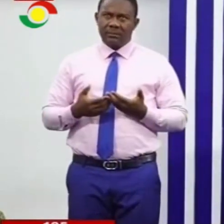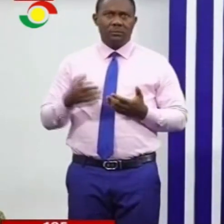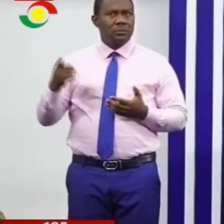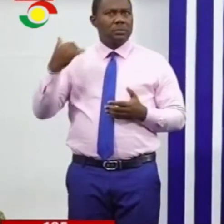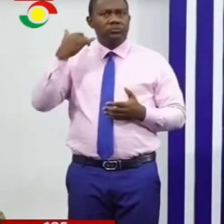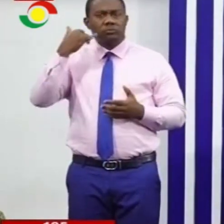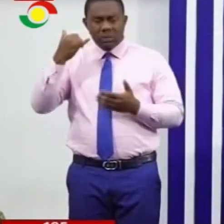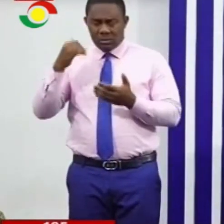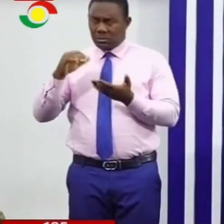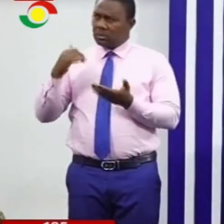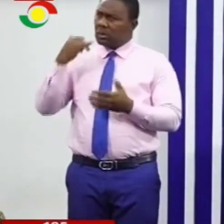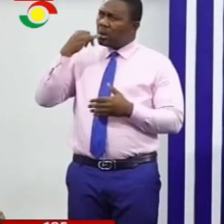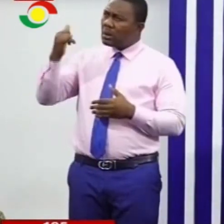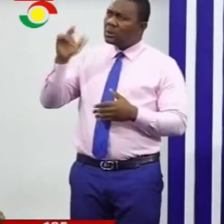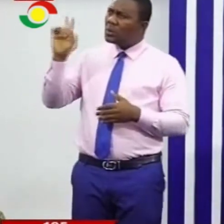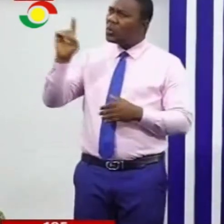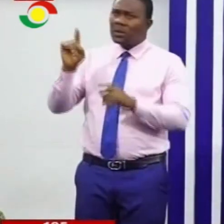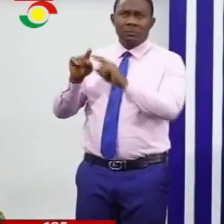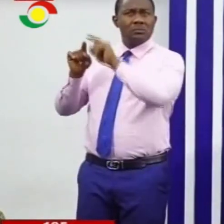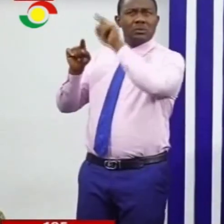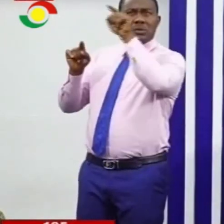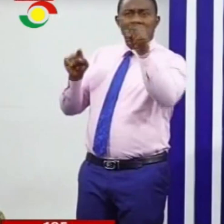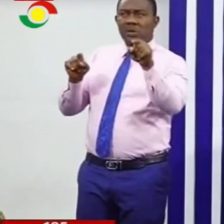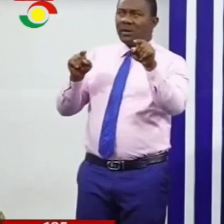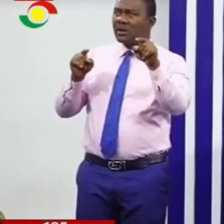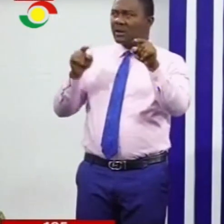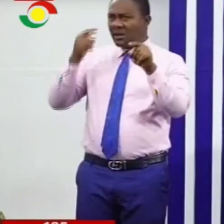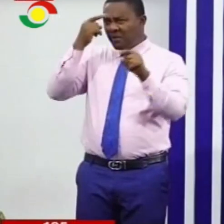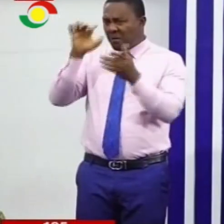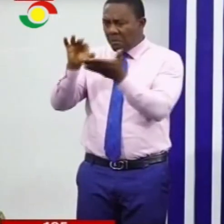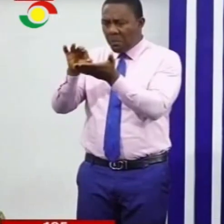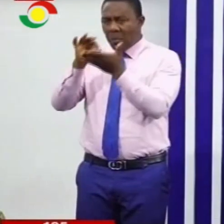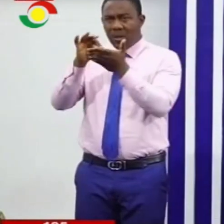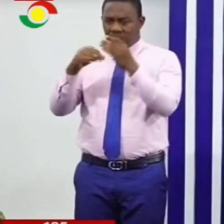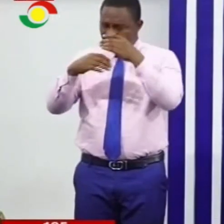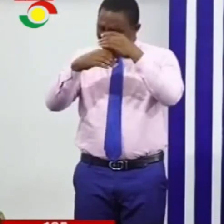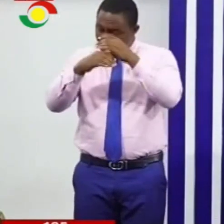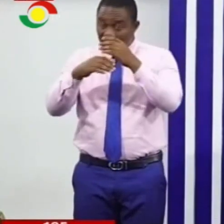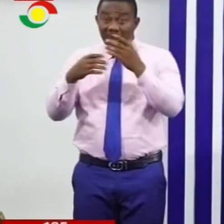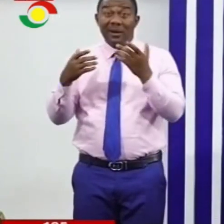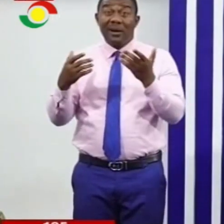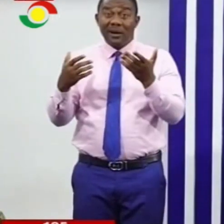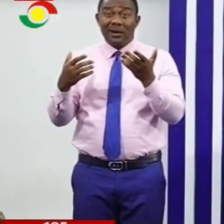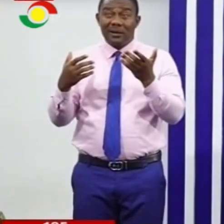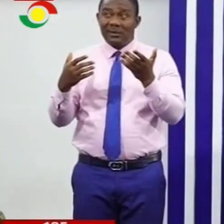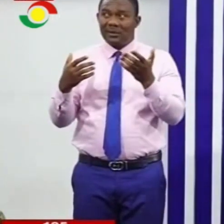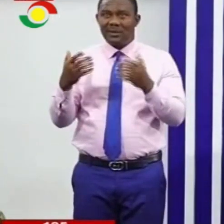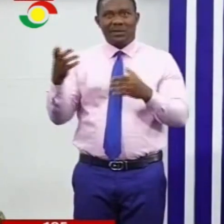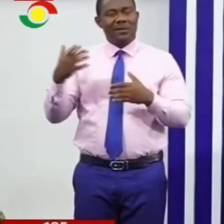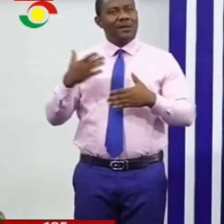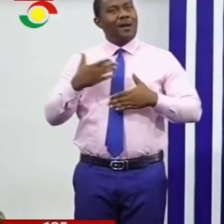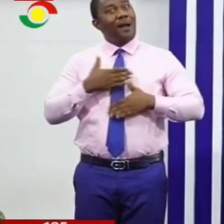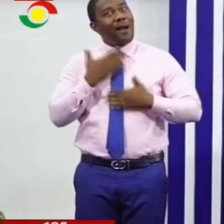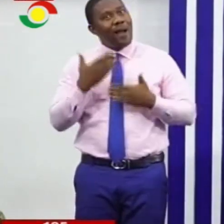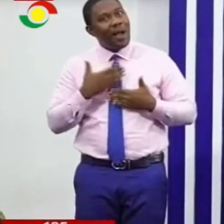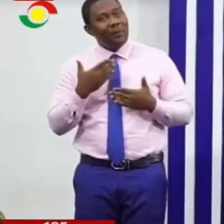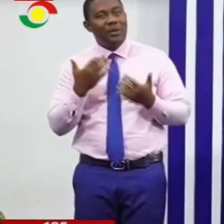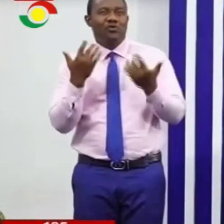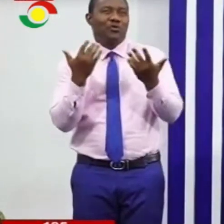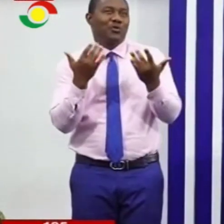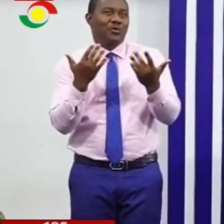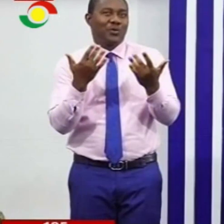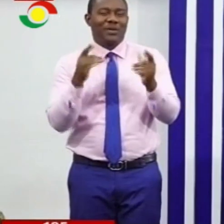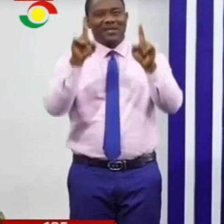her where she should go for her sample to be taken. She went there, they took her sample, and she was so happy awaiting the